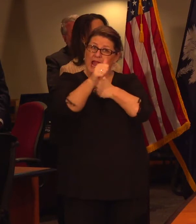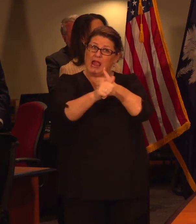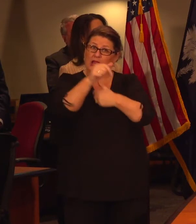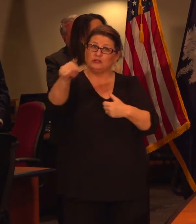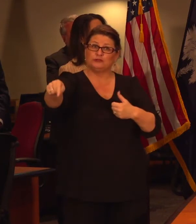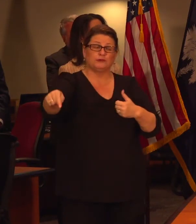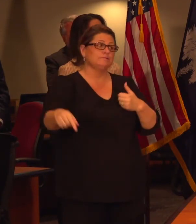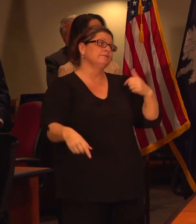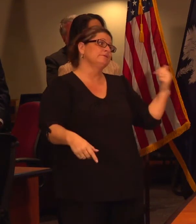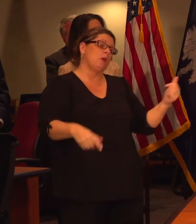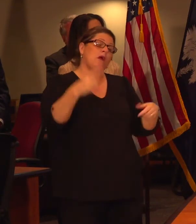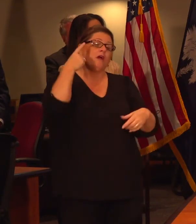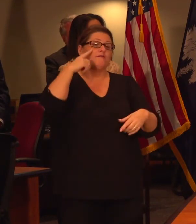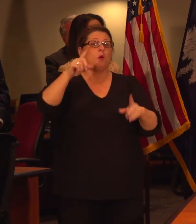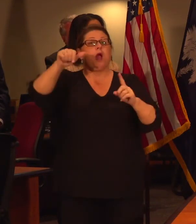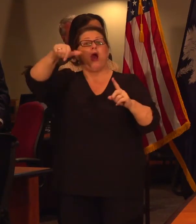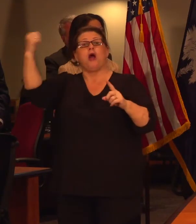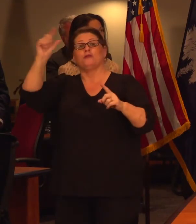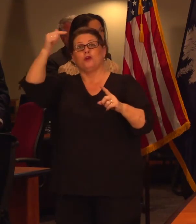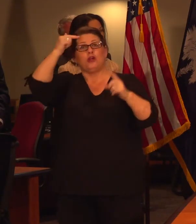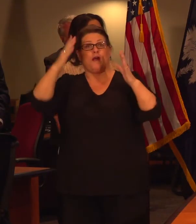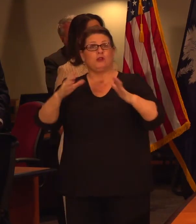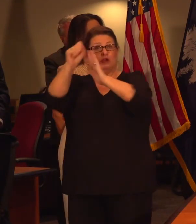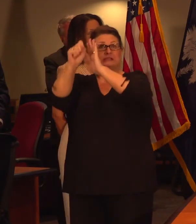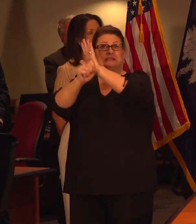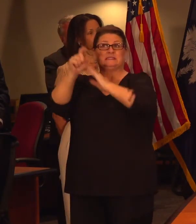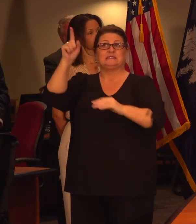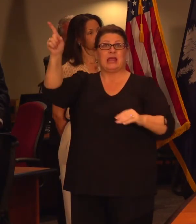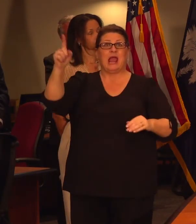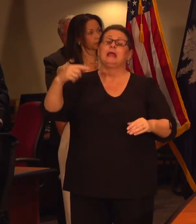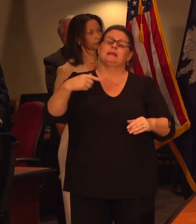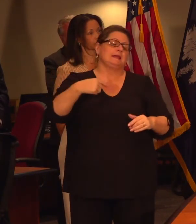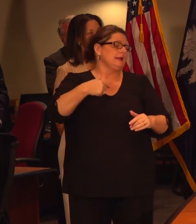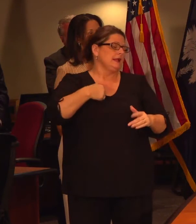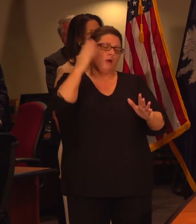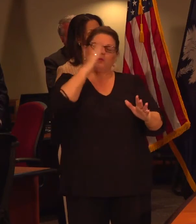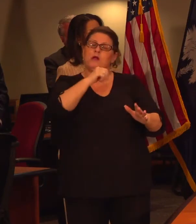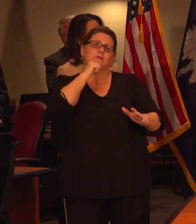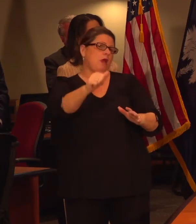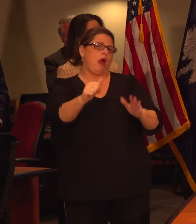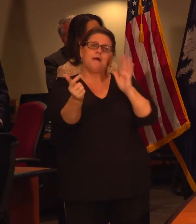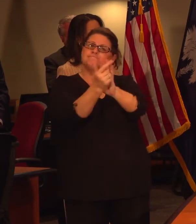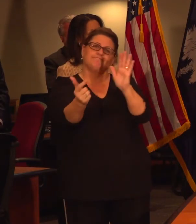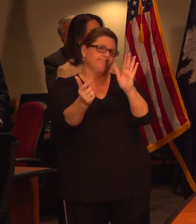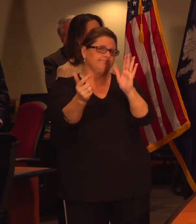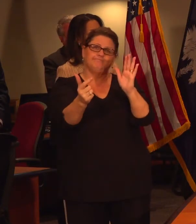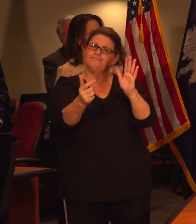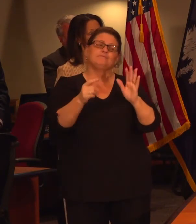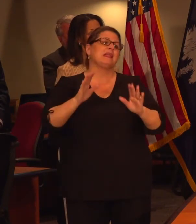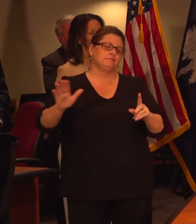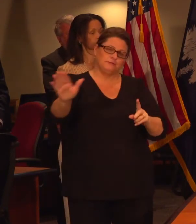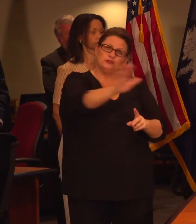I can't speak for other governors, but this governor is not going to intrude on the First Amendment. That is an absolute right. We